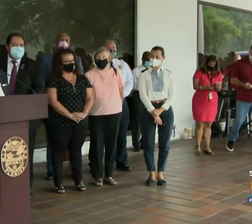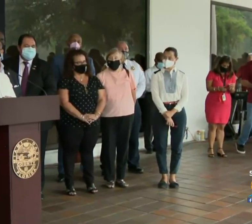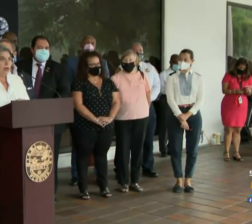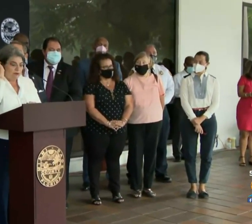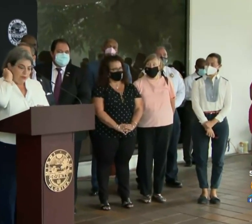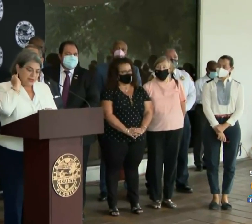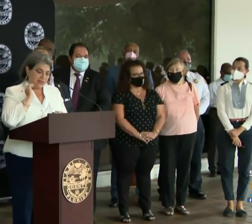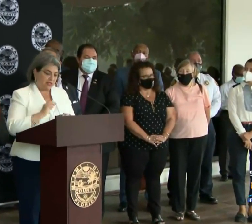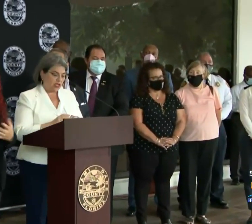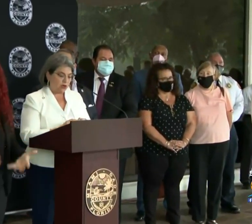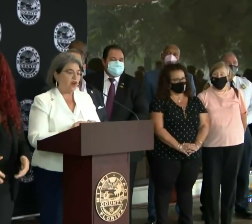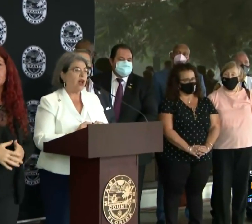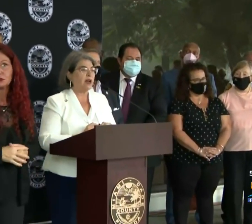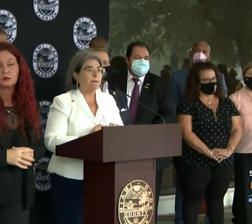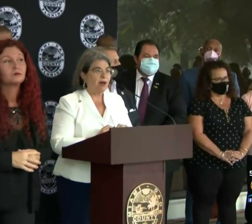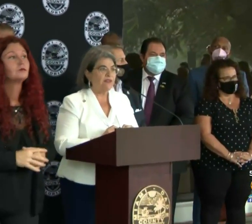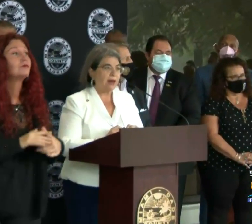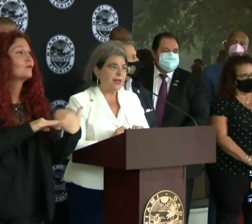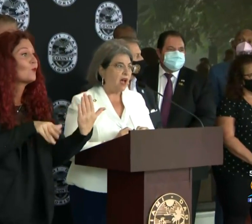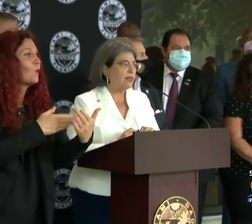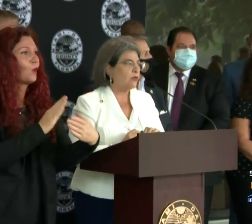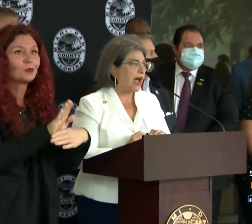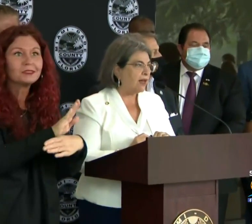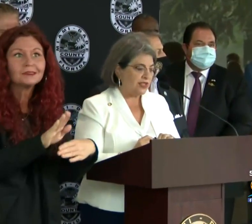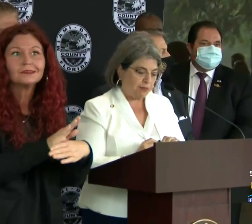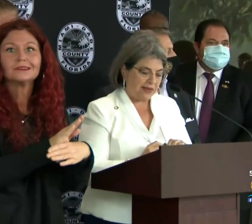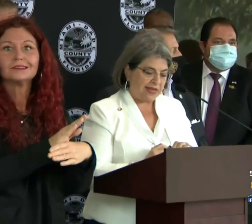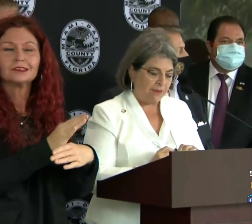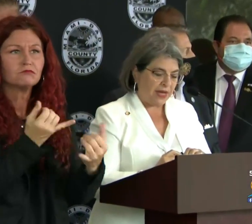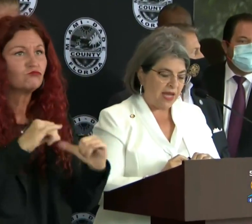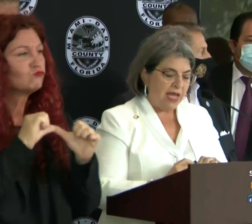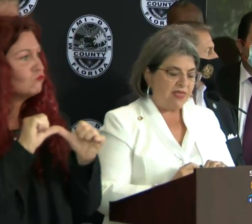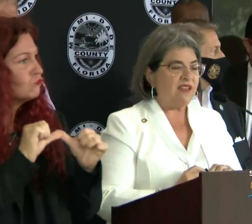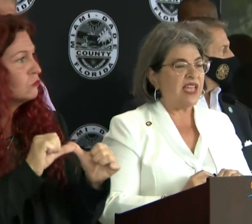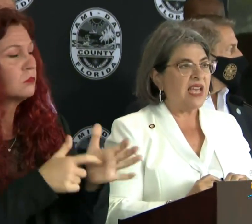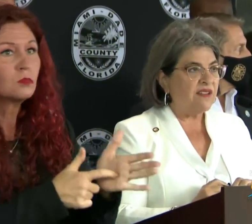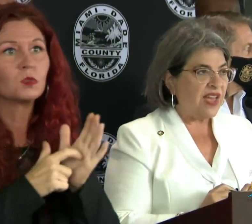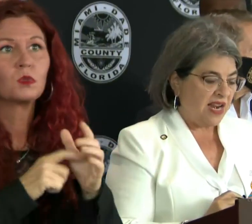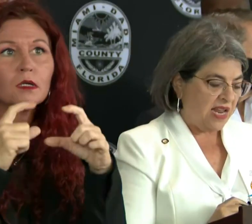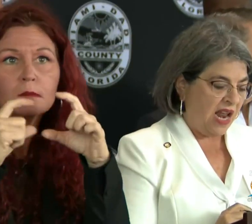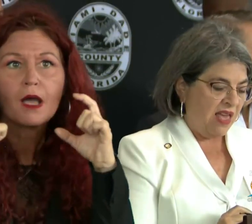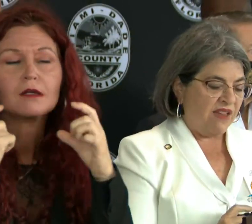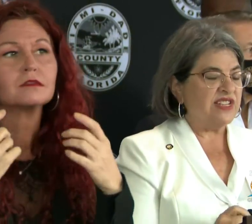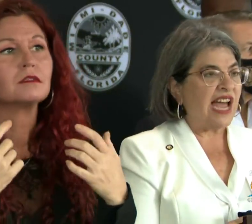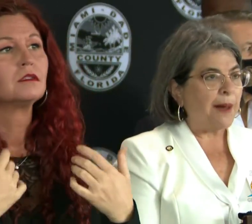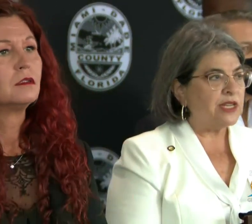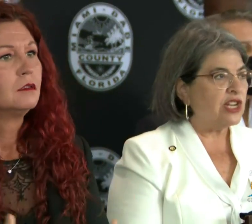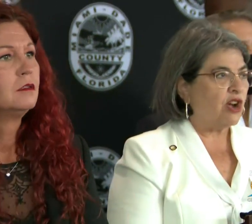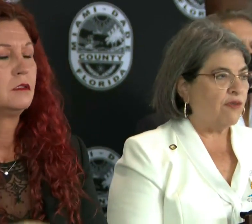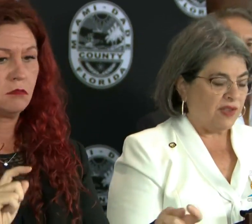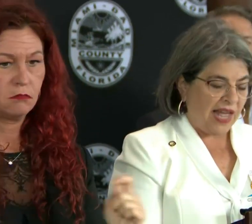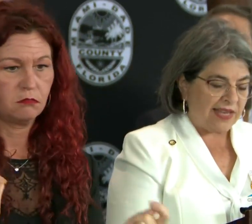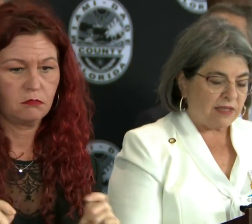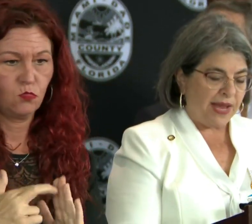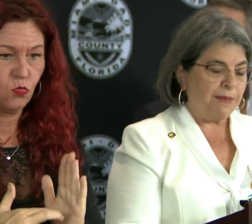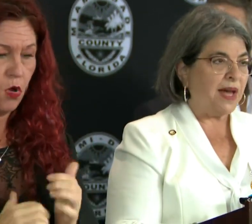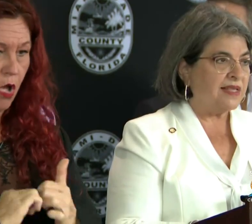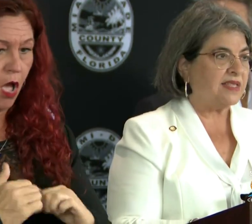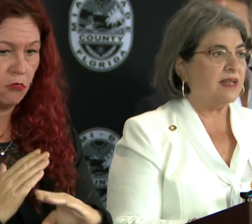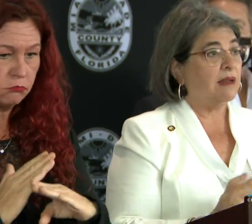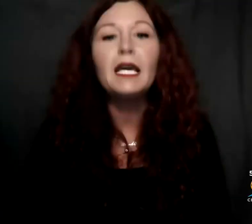A STRATEGIC MOVE BY MIAMI-DAY MAYOR DANIELA LAVINE CAVA, WHO INSTRUCTED ATKINSON... FROM DAY ONE,